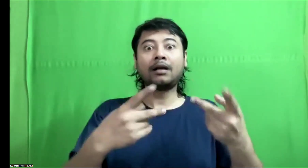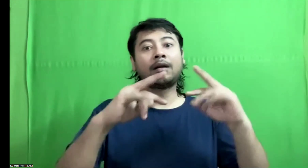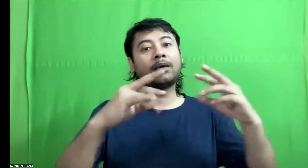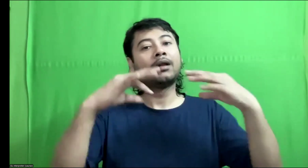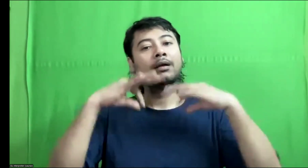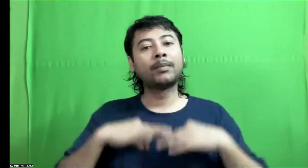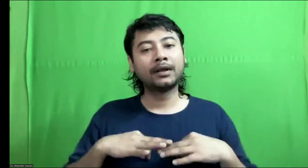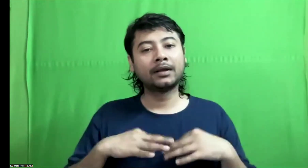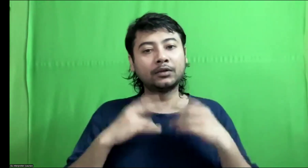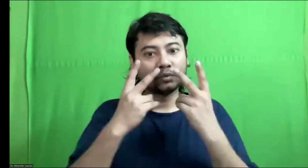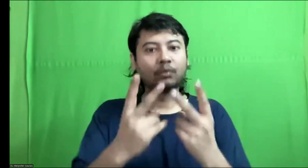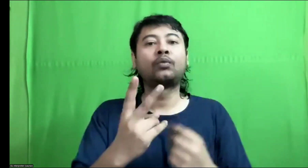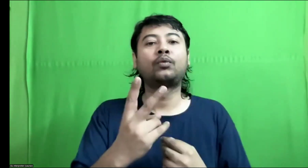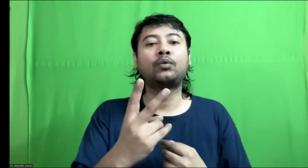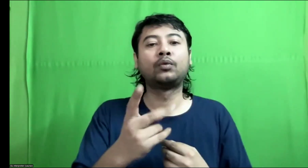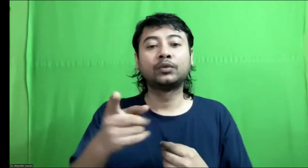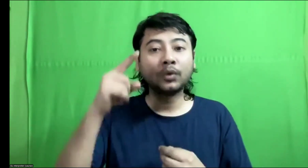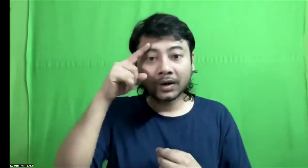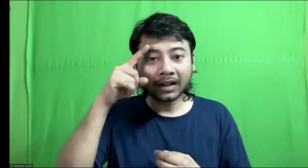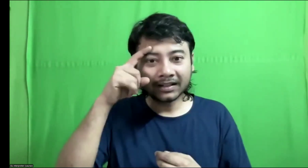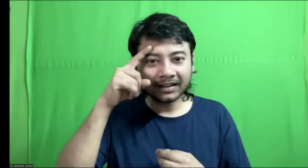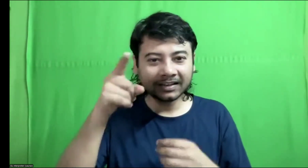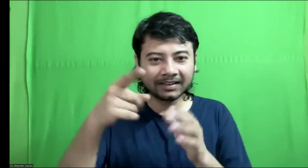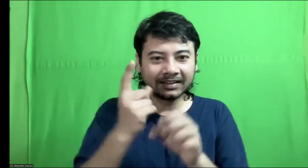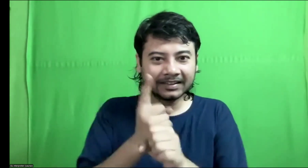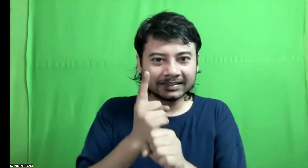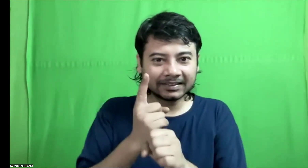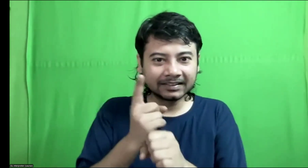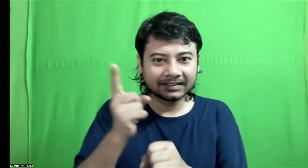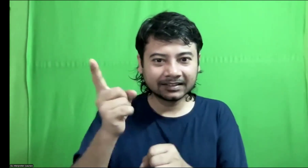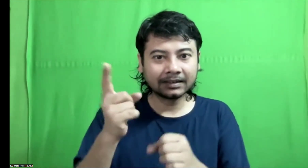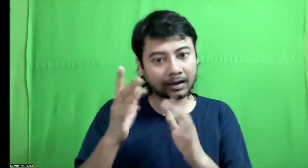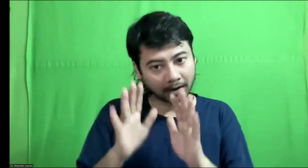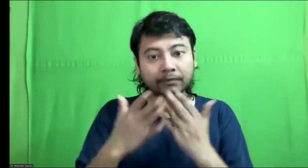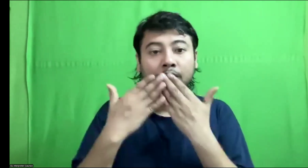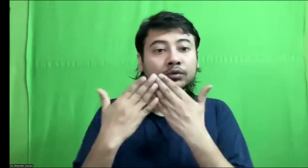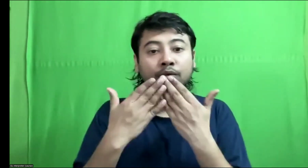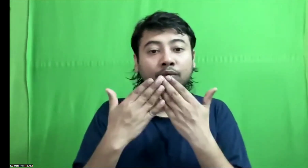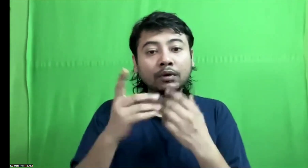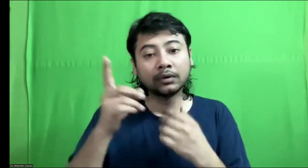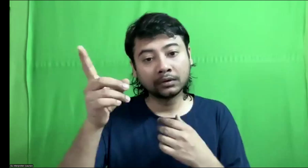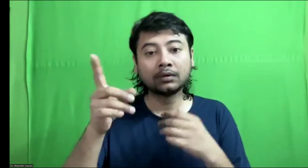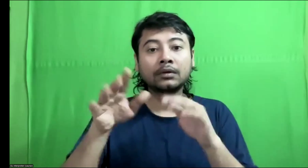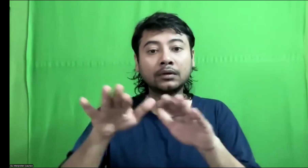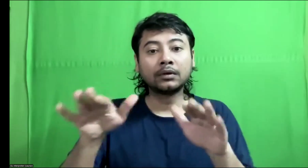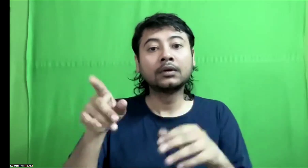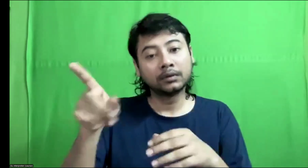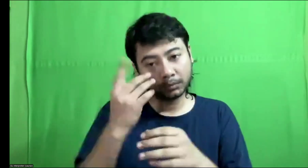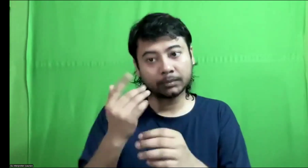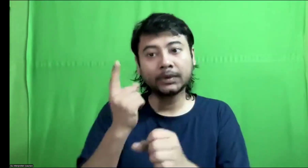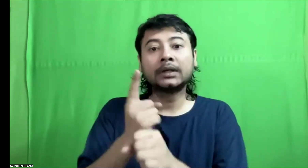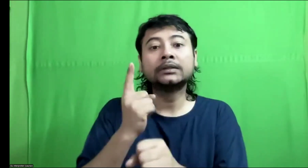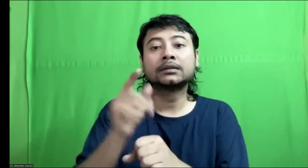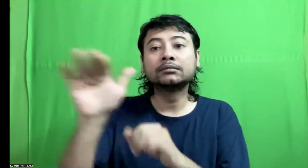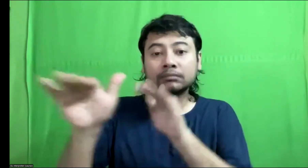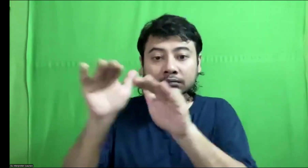can engage her teachers, she can talk to the principal, and she can have a program. She can have a